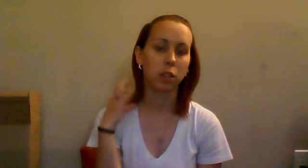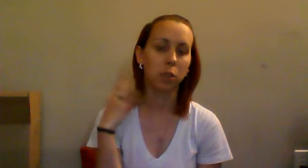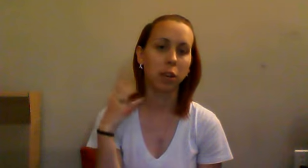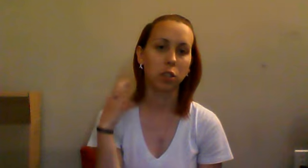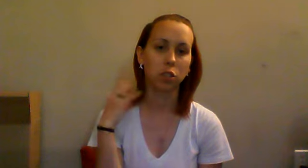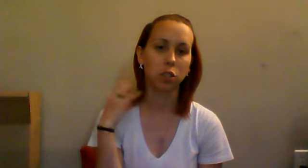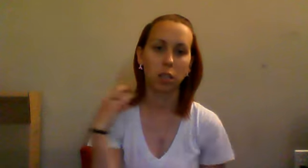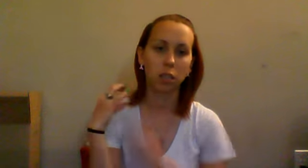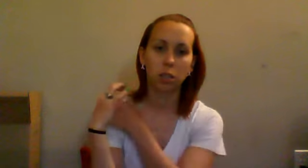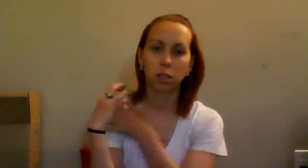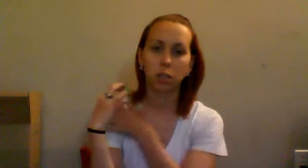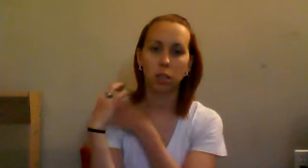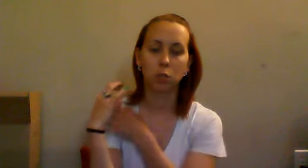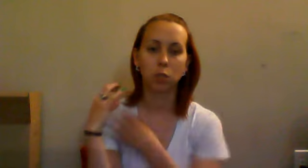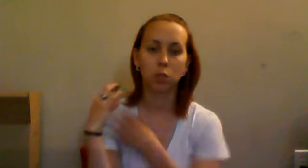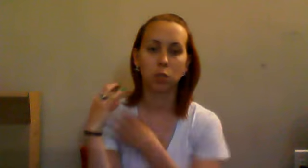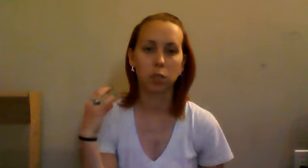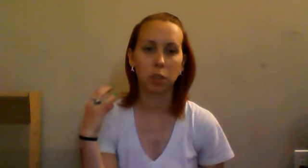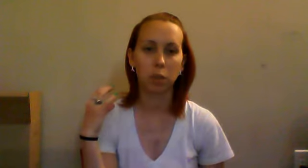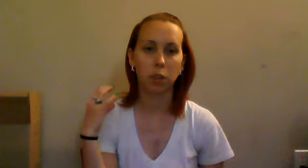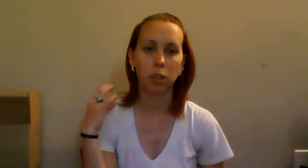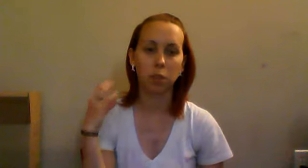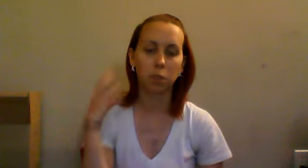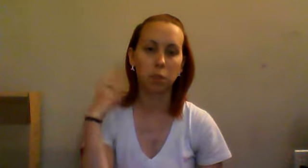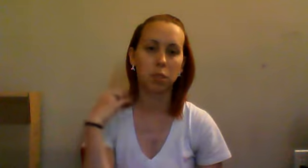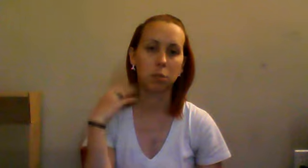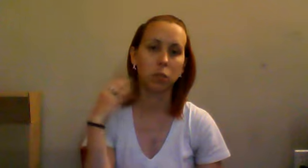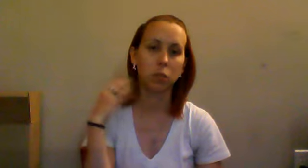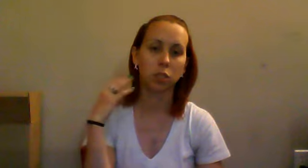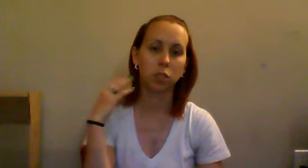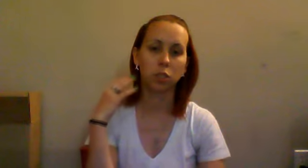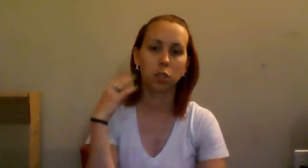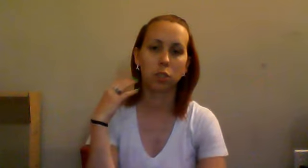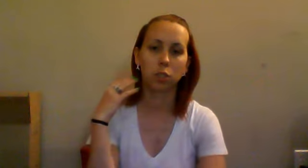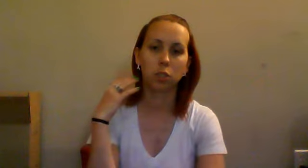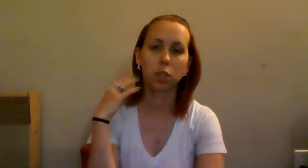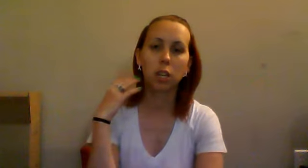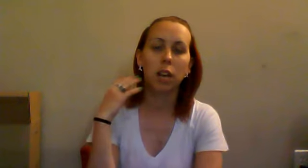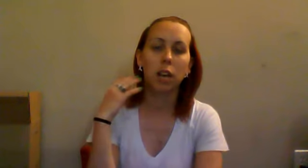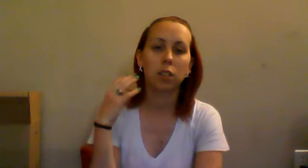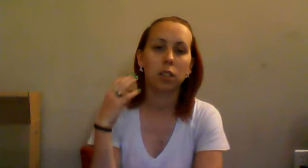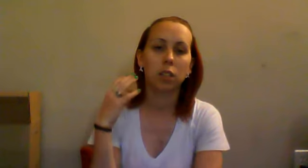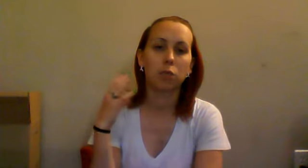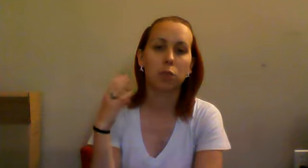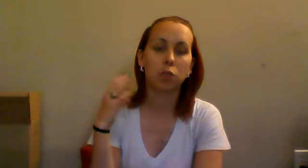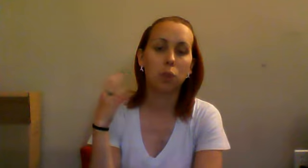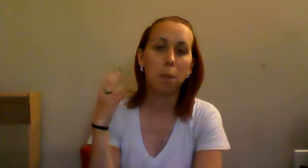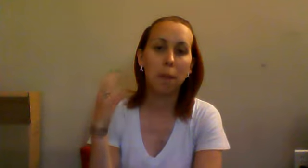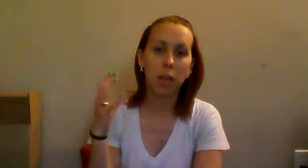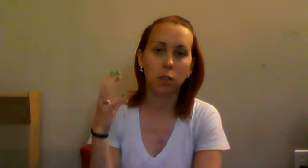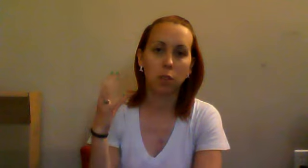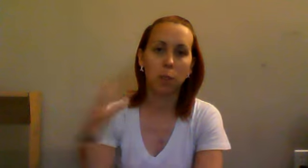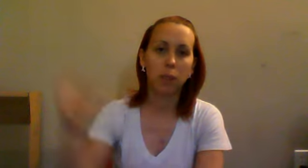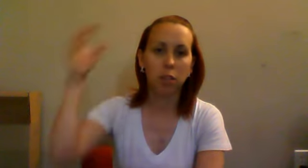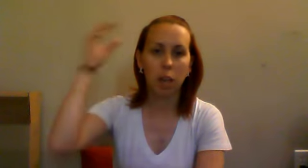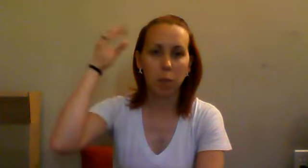by your chin, shoulder type area, maybe somewhere in between your chin and shoulder. Everything that's referring to a male is going to happen up by